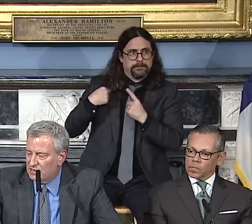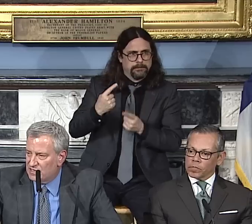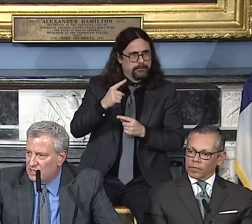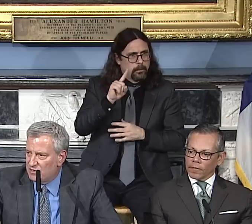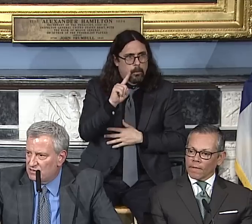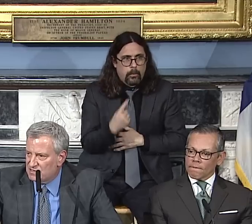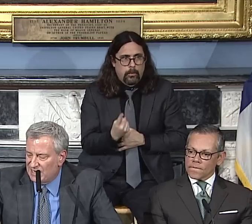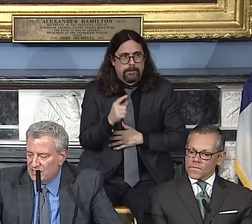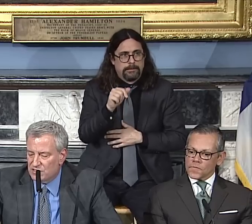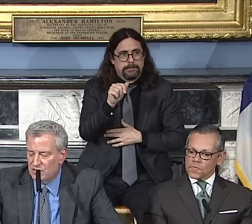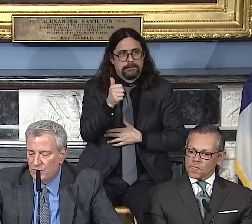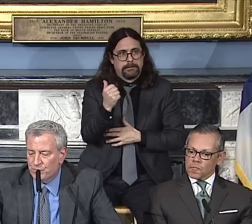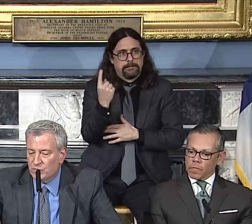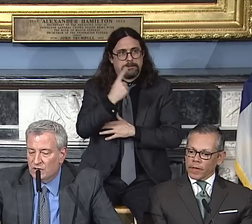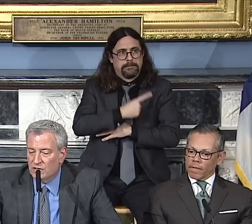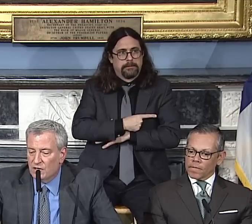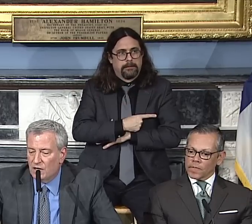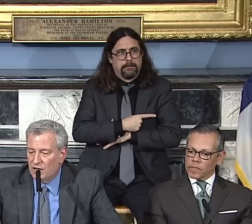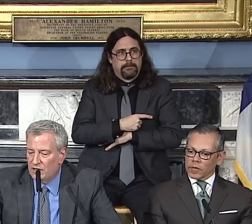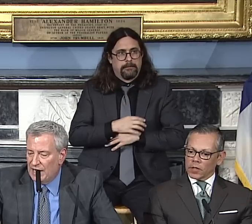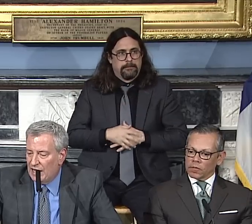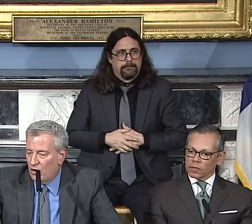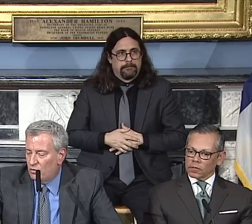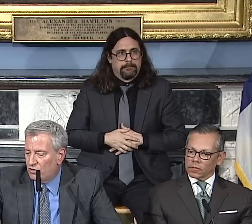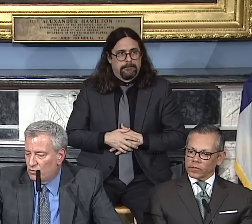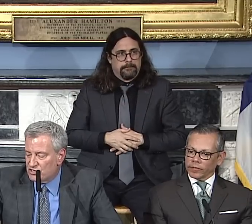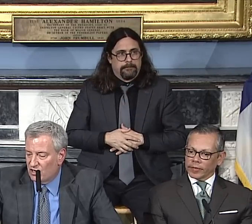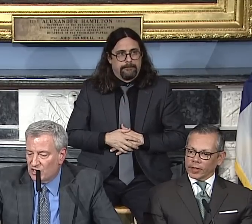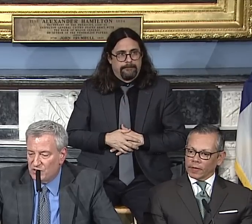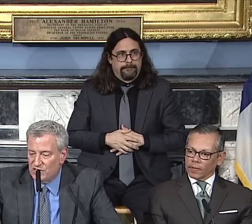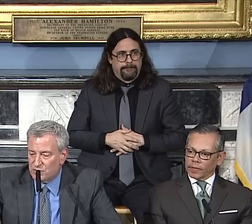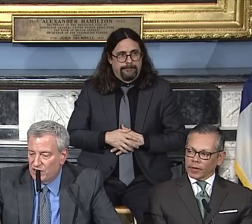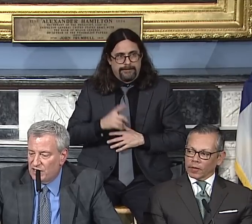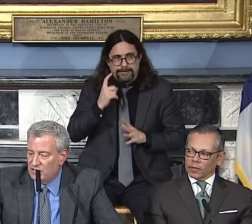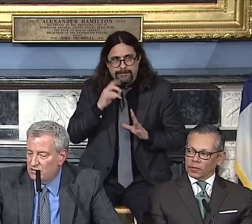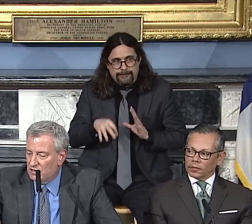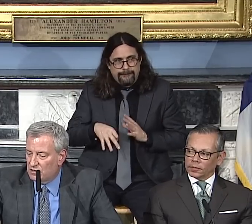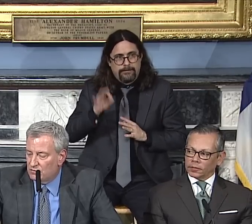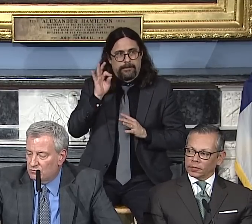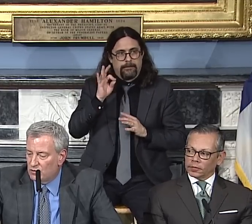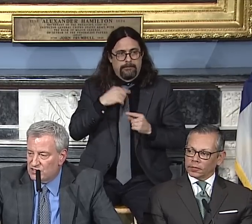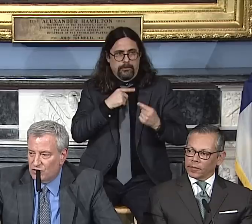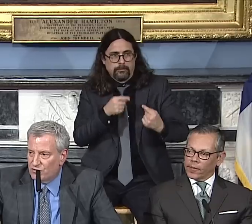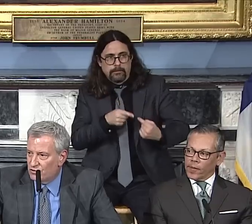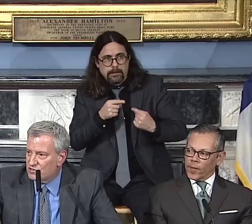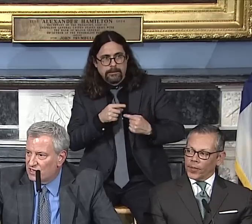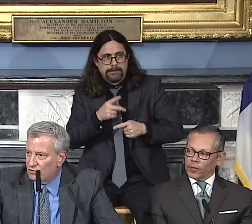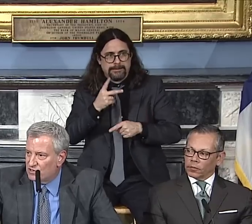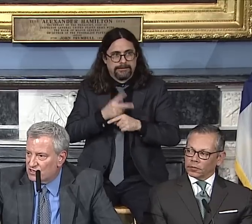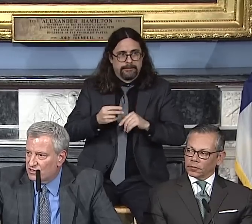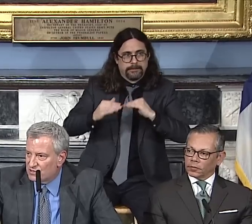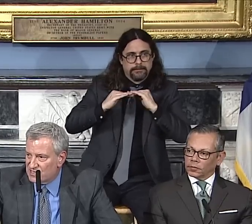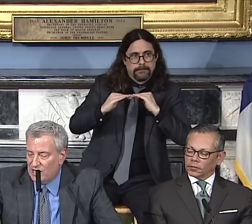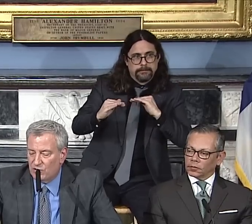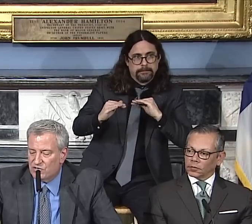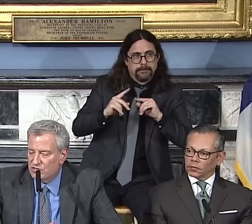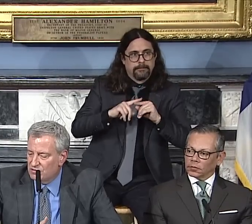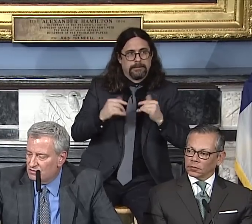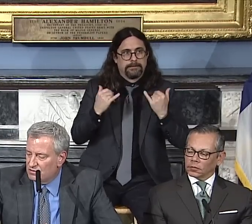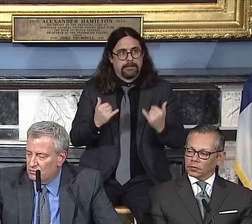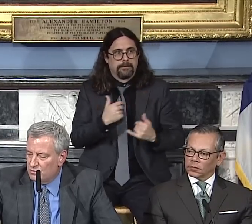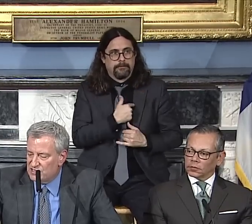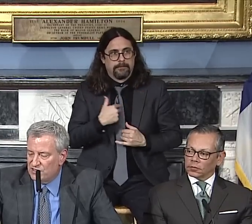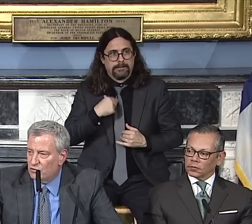maintain a containment stance. Now, we saw community spread on Wednesday or Thursday really start to